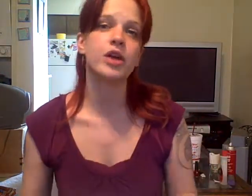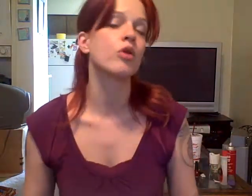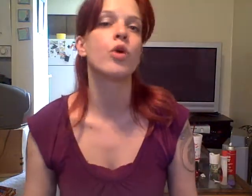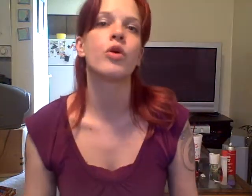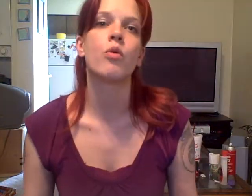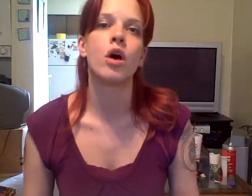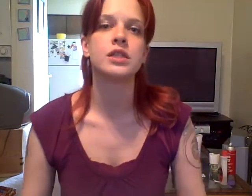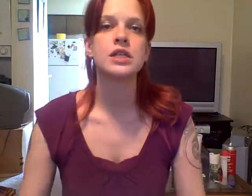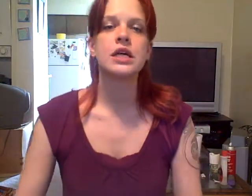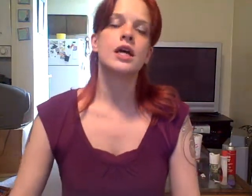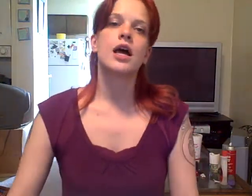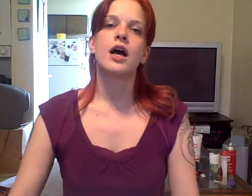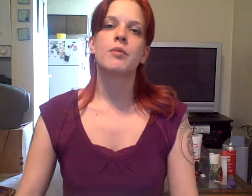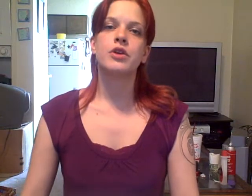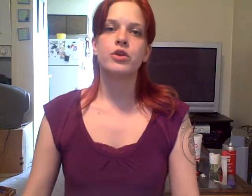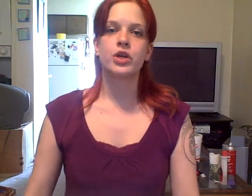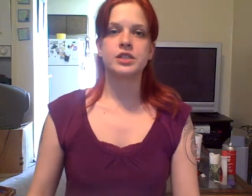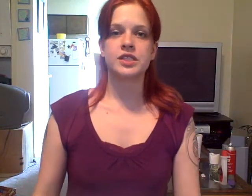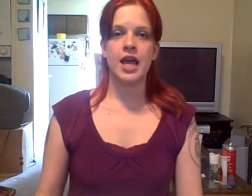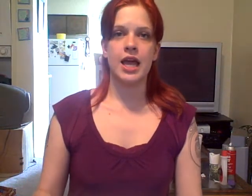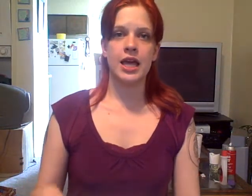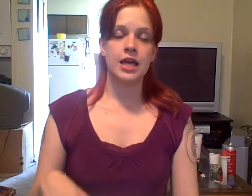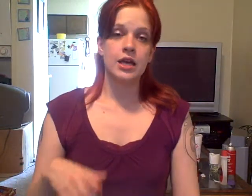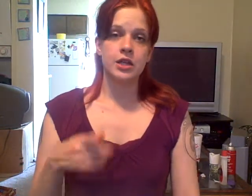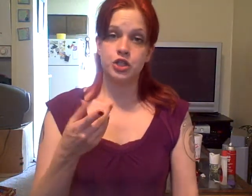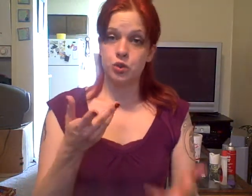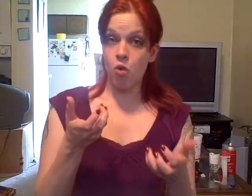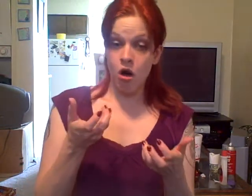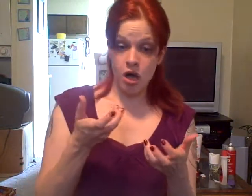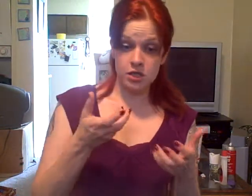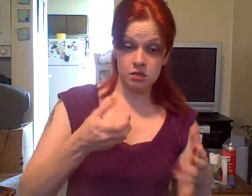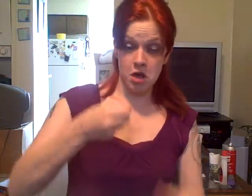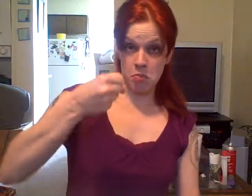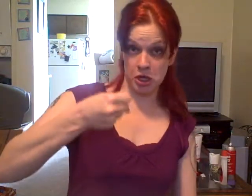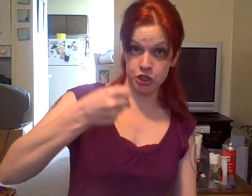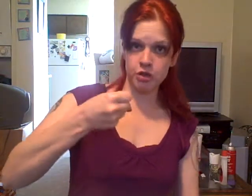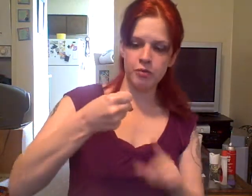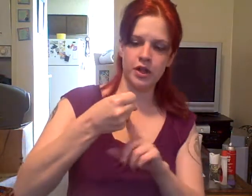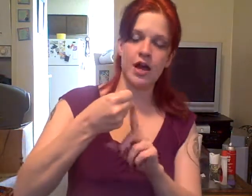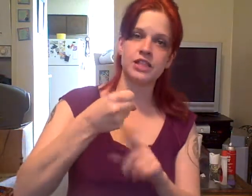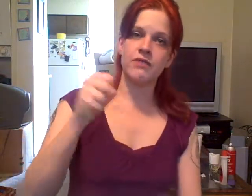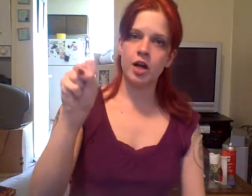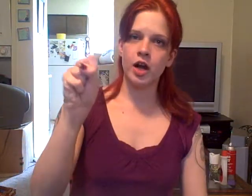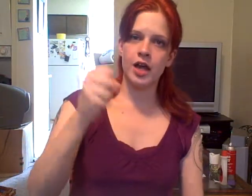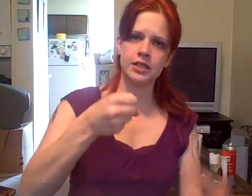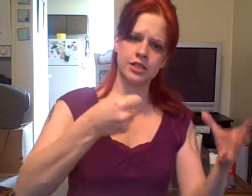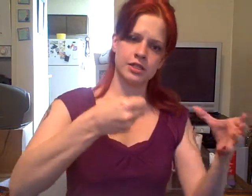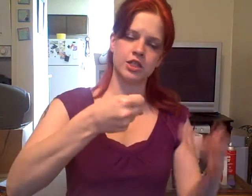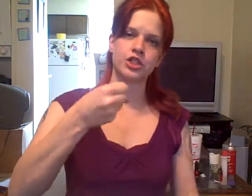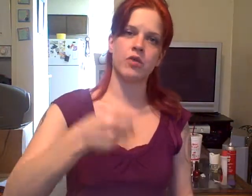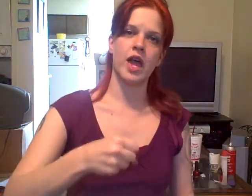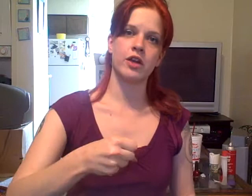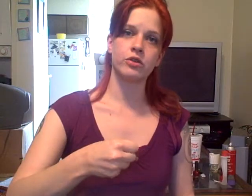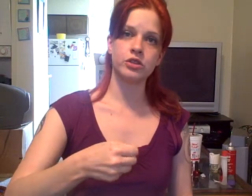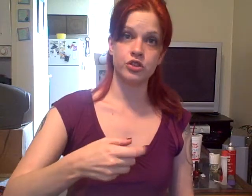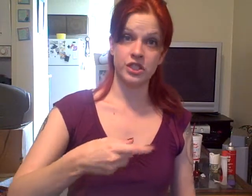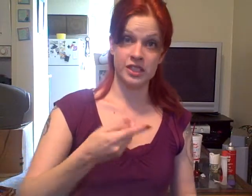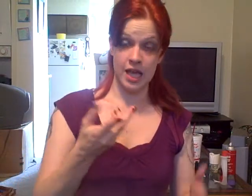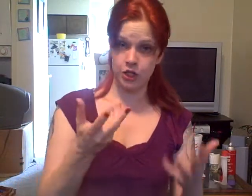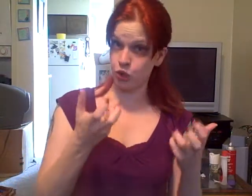what do I want? You could say, do you want a pitcher? The classifier S is going to show the handle, so you could say, do you want